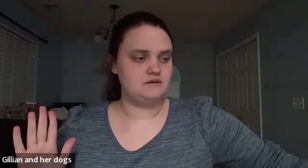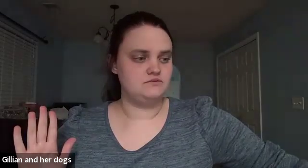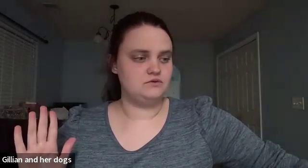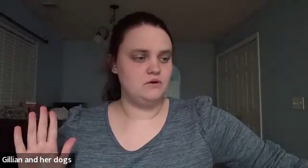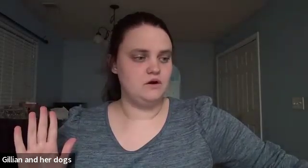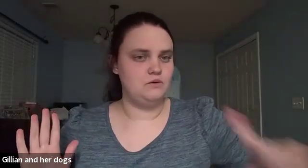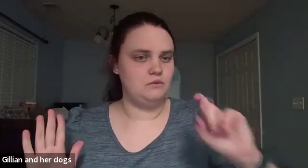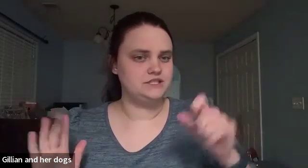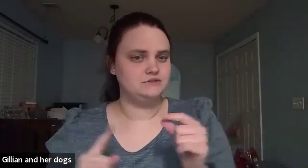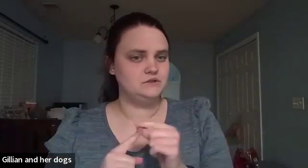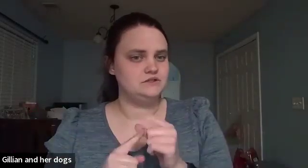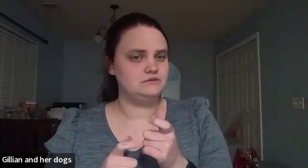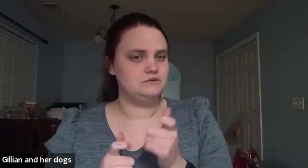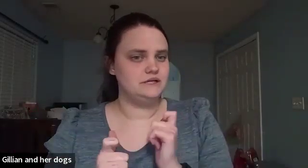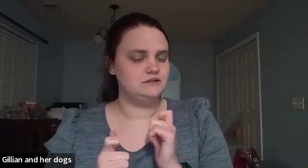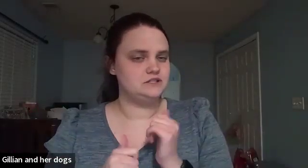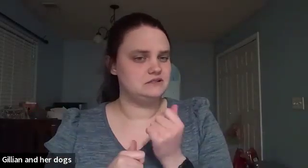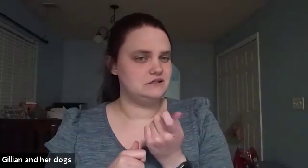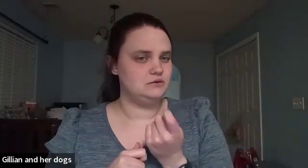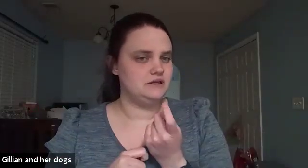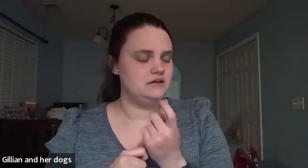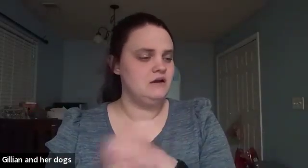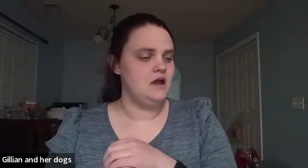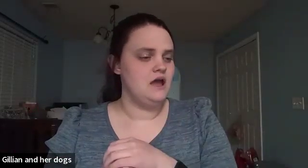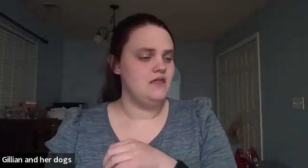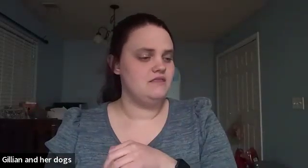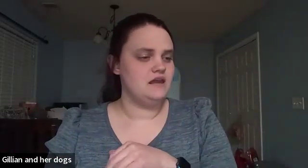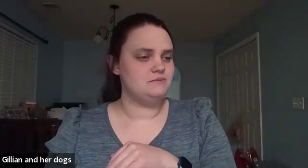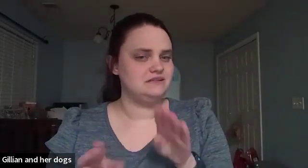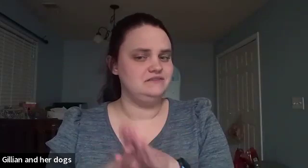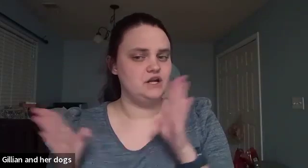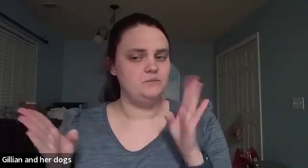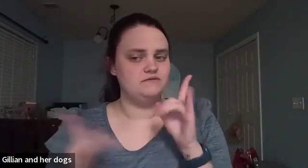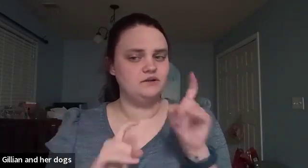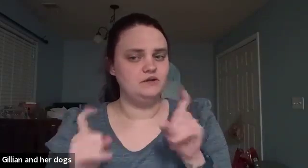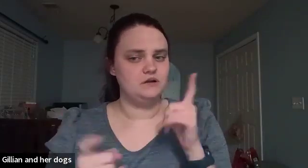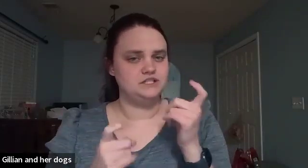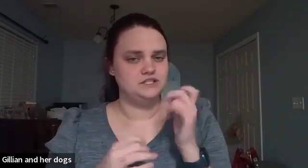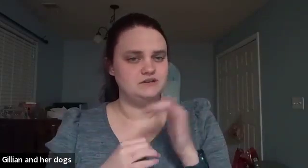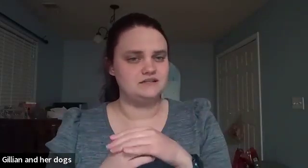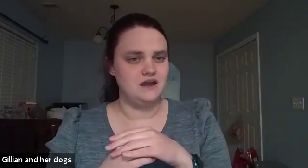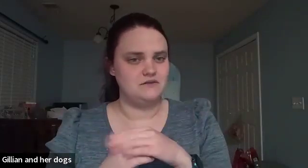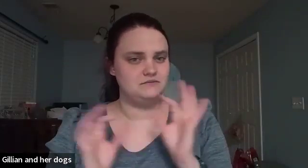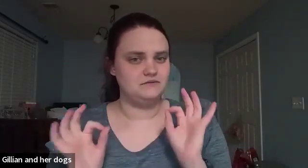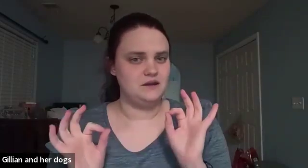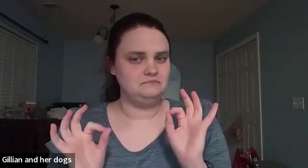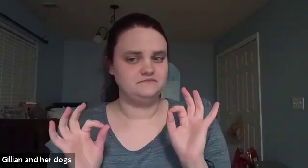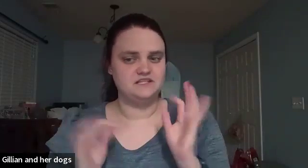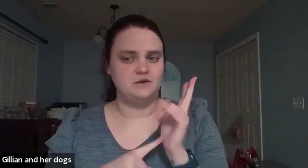back through our question words real quick, just a little bit. And then I'm going to leave it open for any questions you guys have. Okay. Because I know we